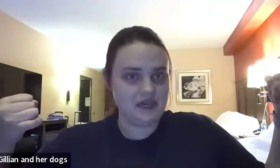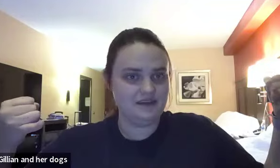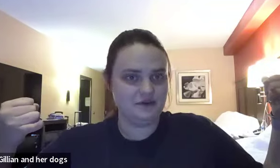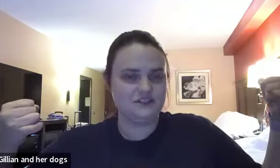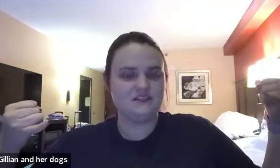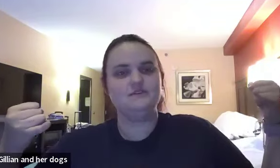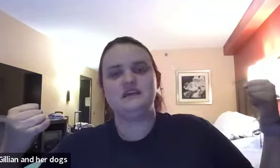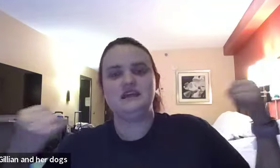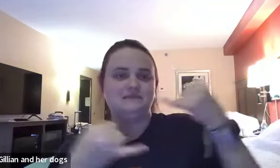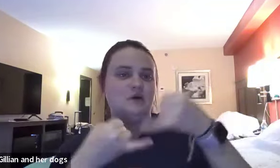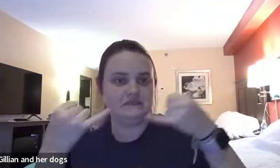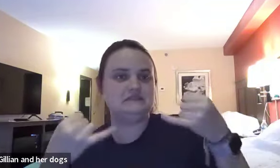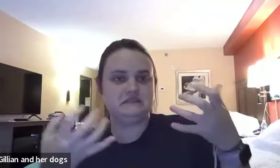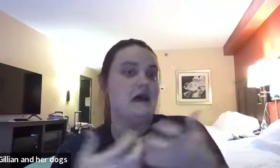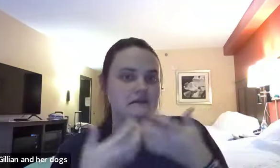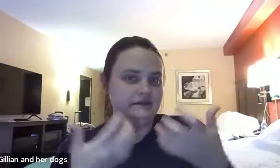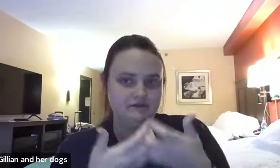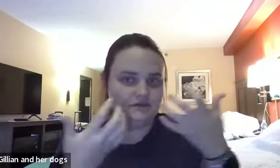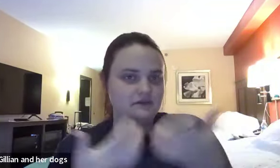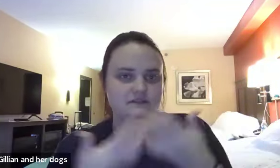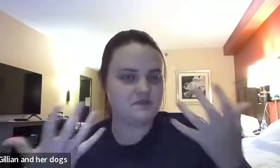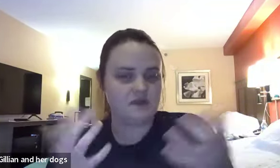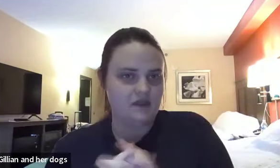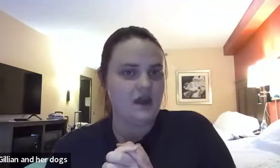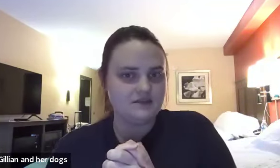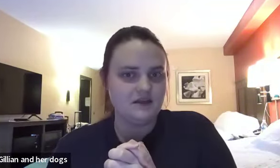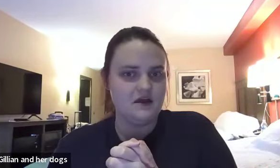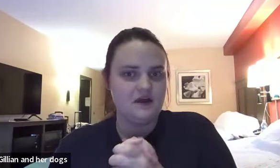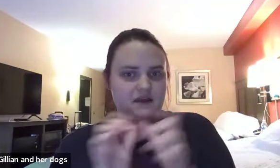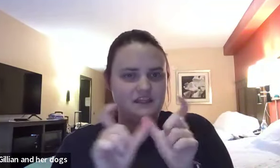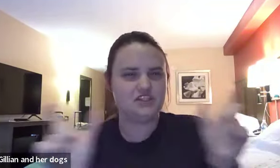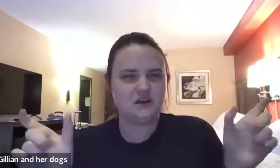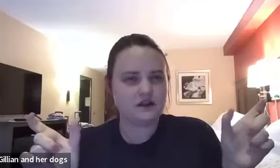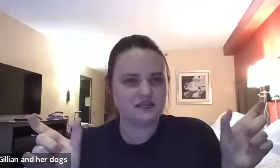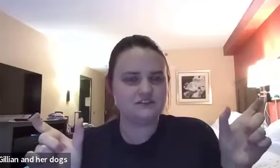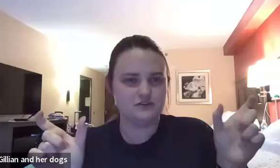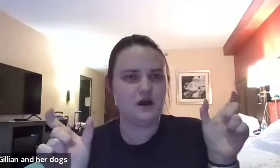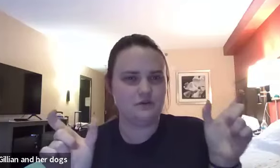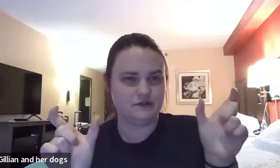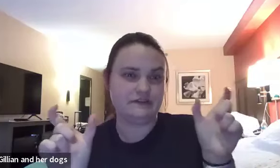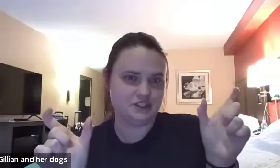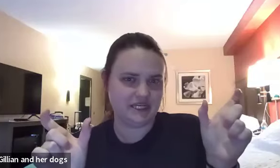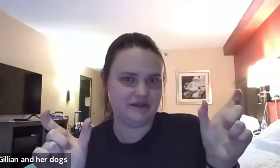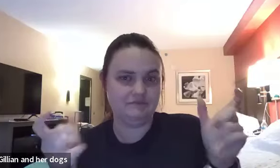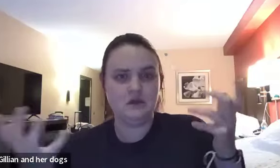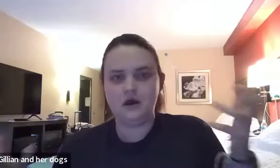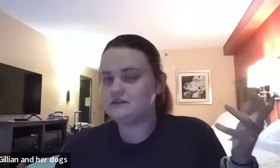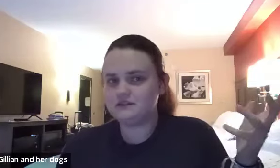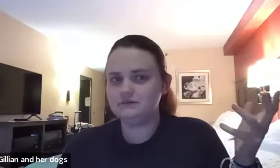spaghetti versus if they're saying it's pasta salad, something like that. It's just context clues will help differentiate. Also, if